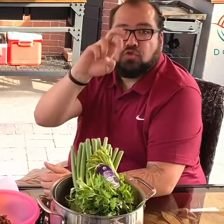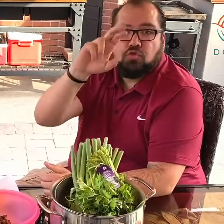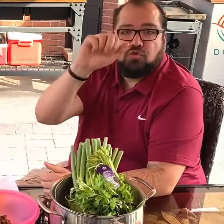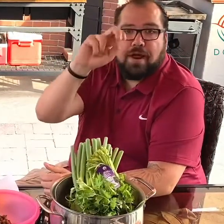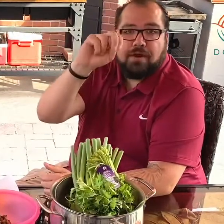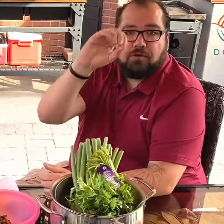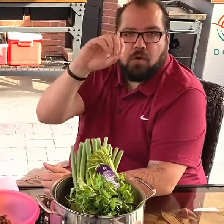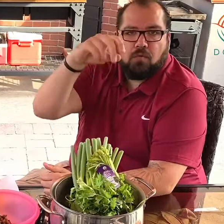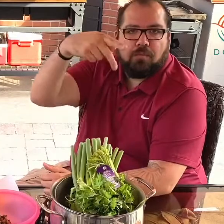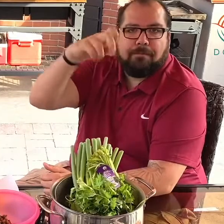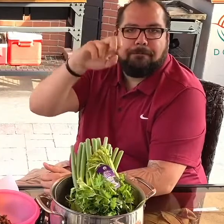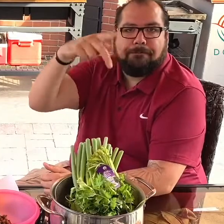Serrano peppers.